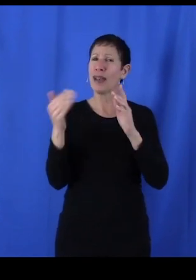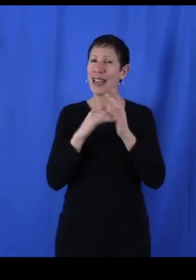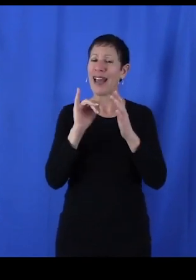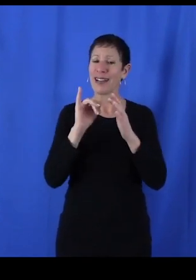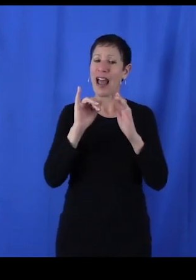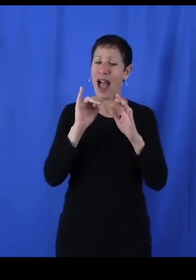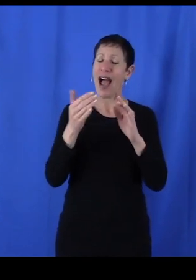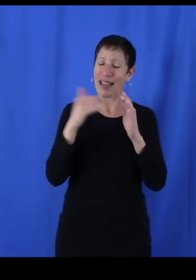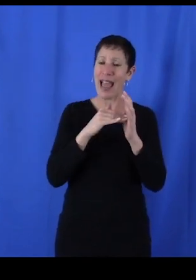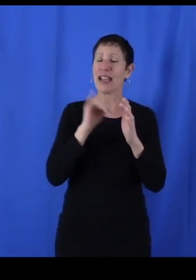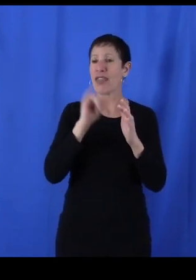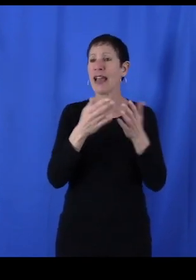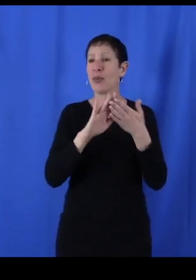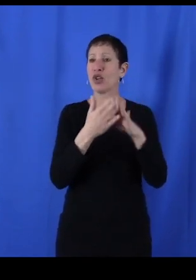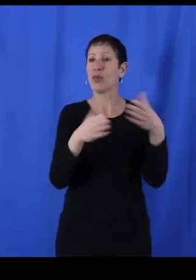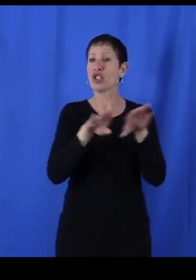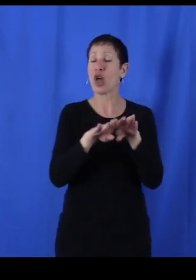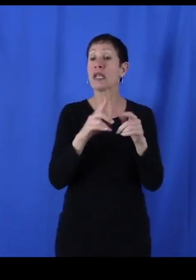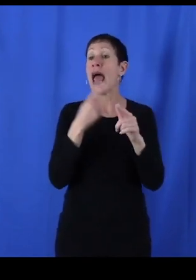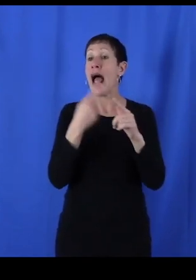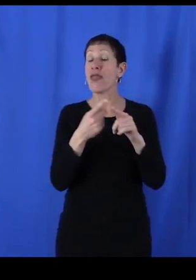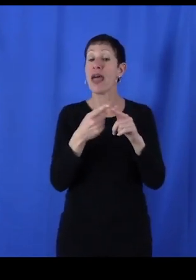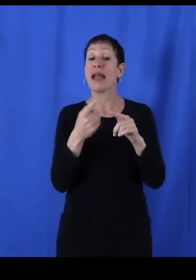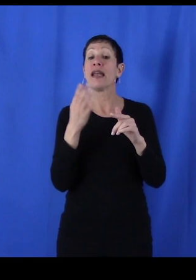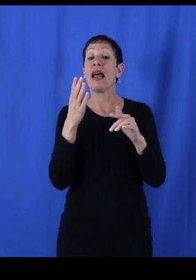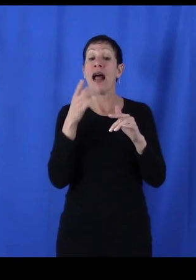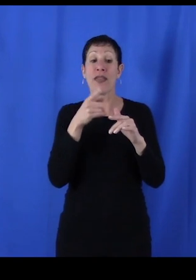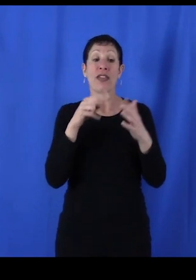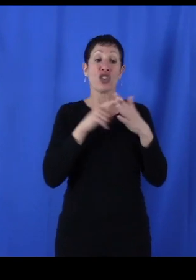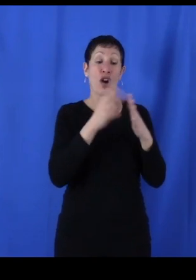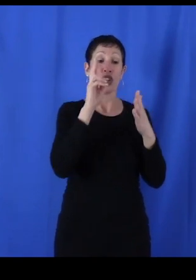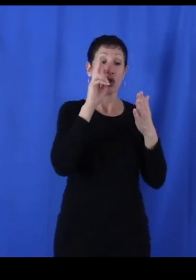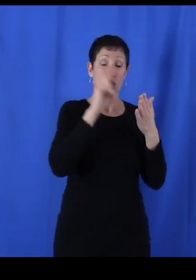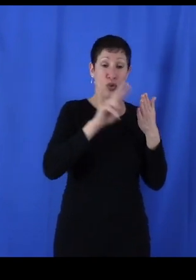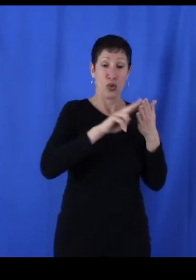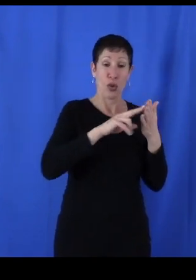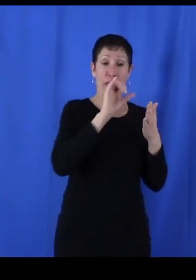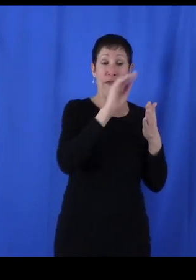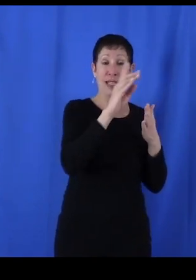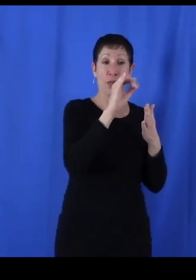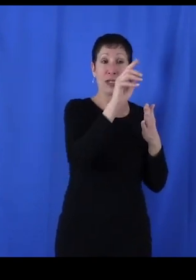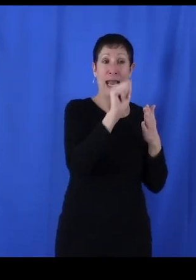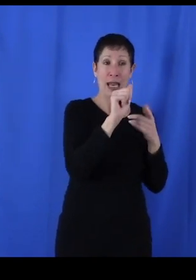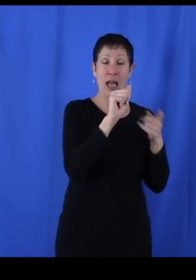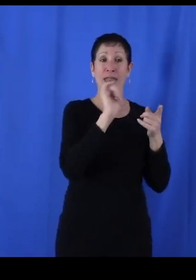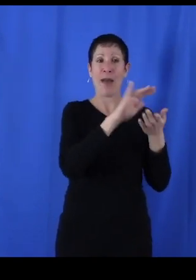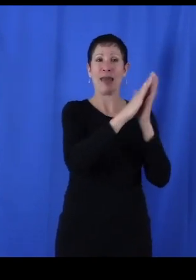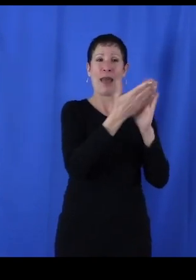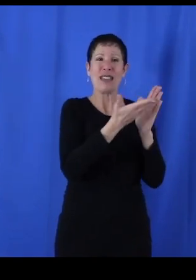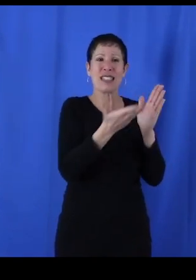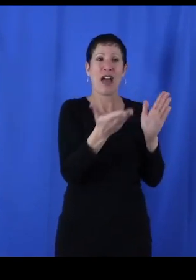closed community, right? So it moved from that and then to Facebook data itself, right, becoming the stuff of